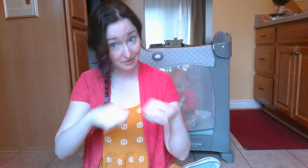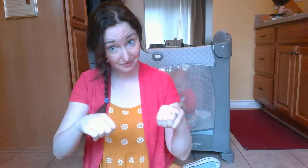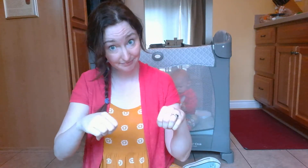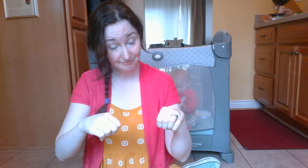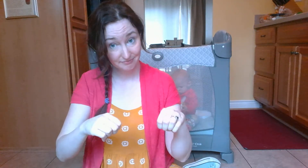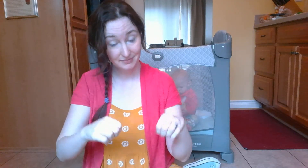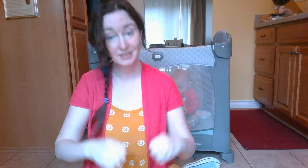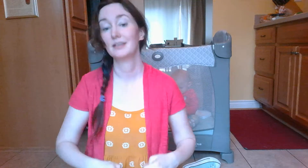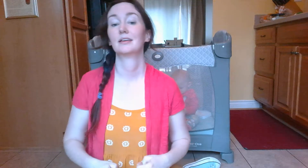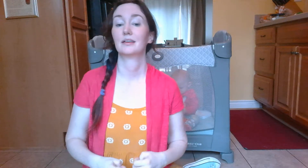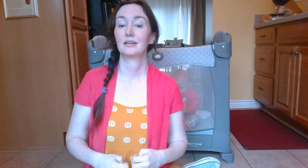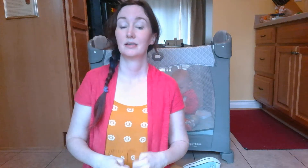Easter,